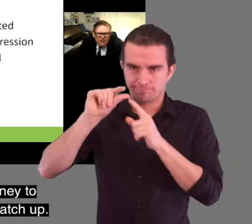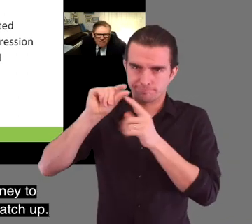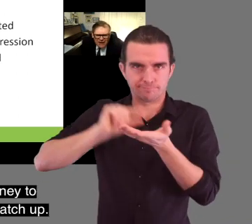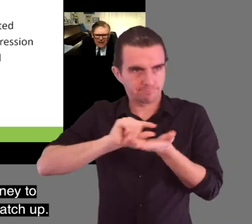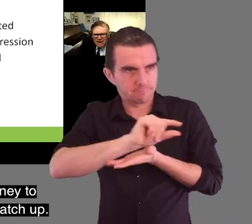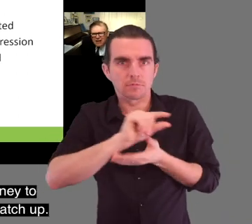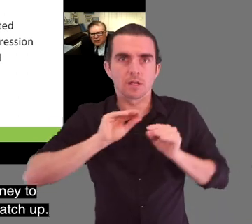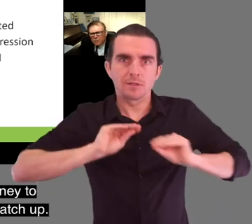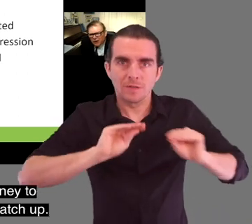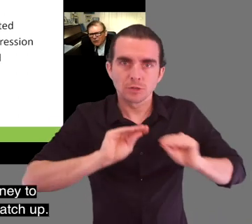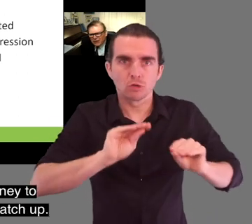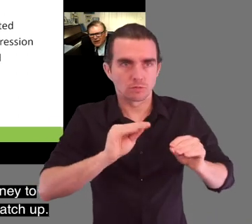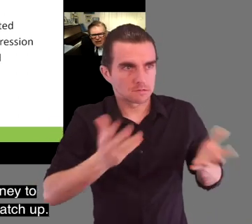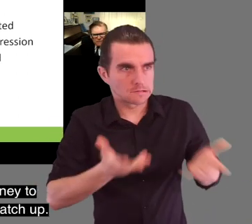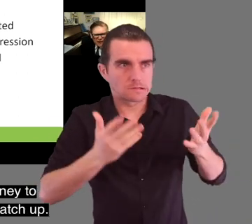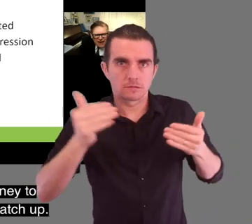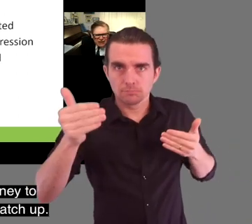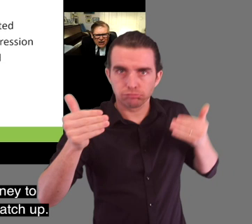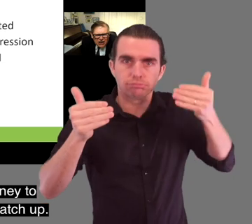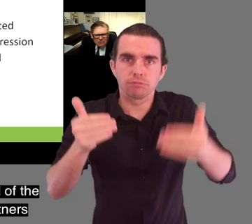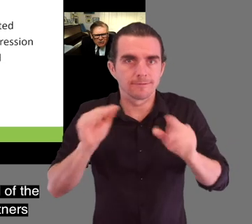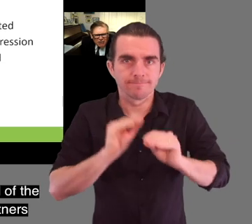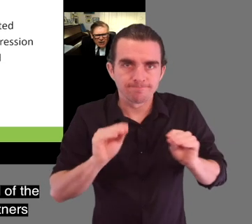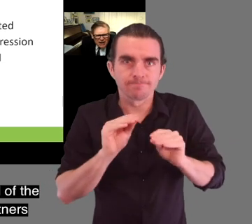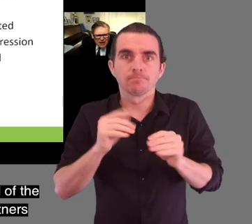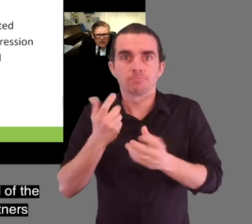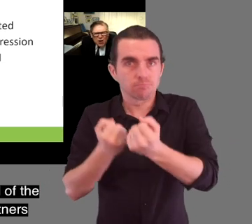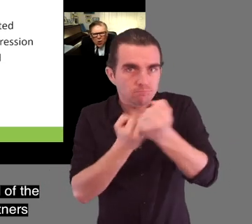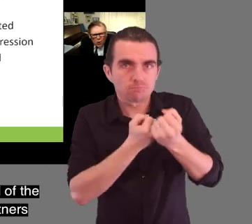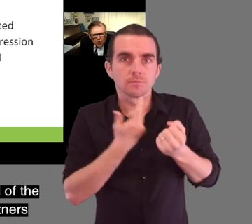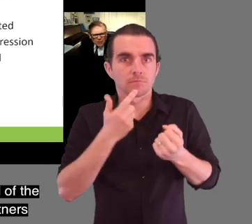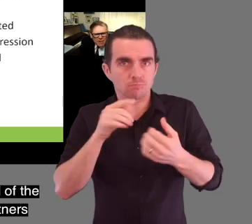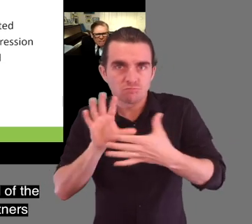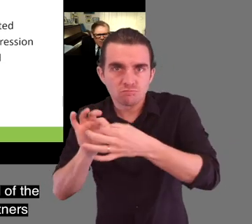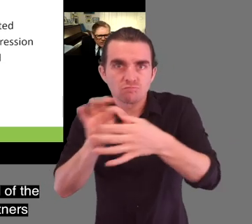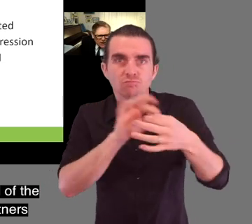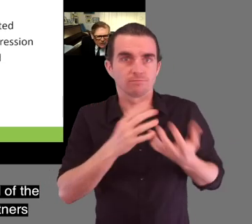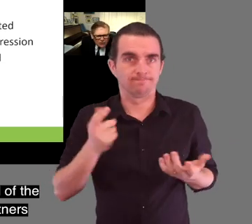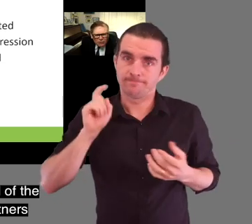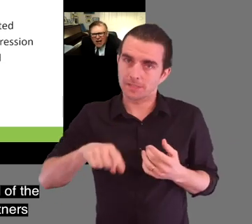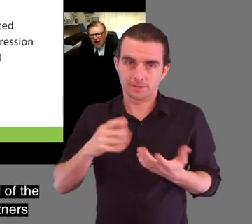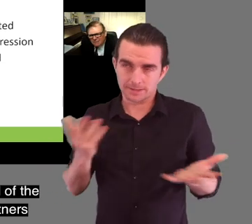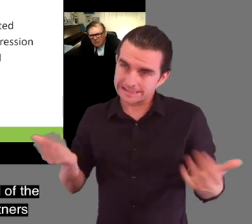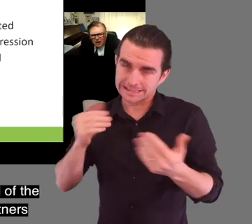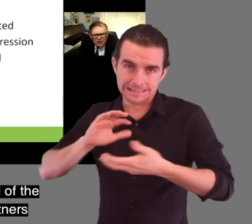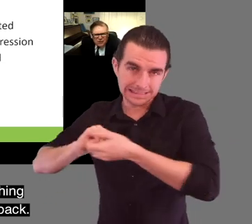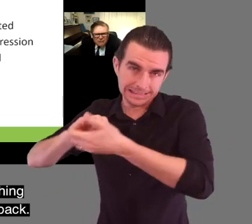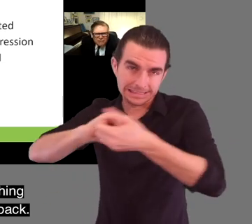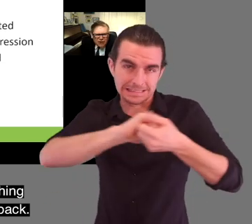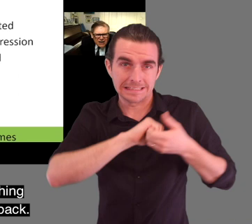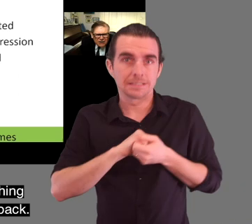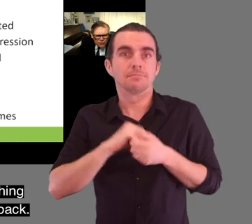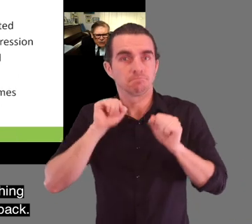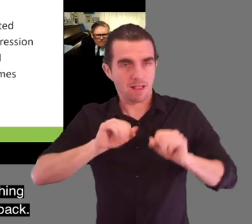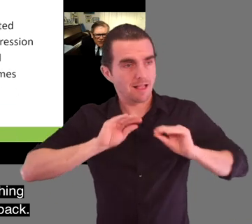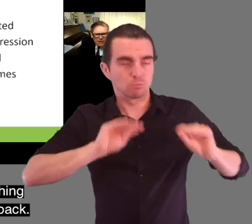little money to put into education for catch up. So we really need all of the multilateral aid partners to